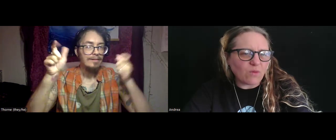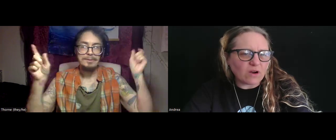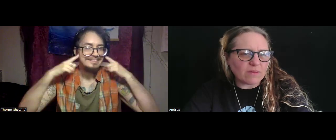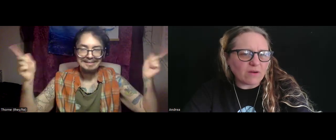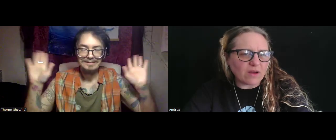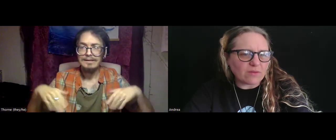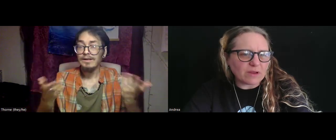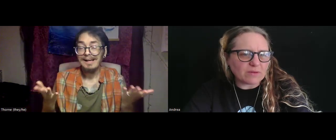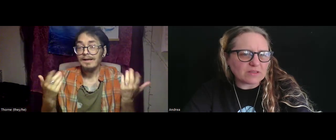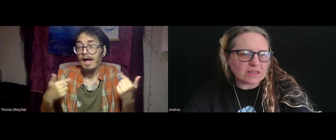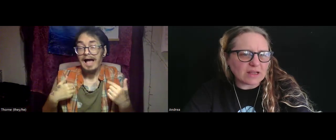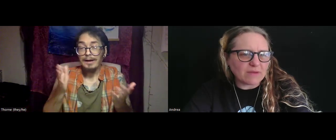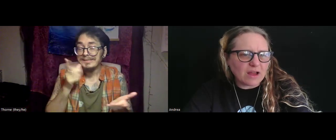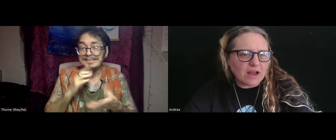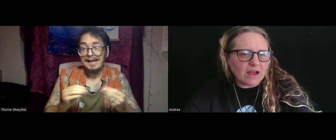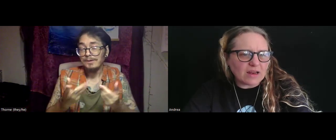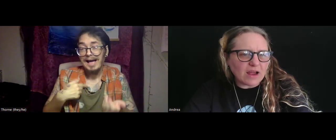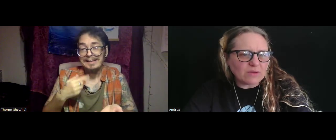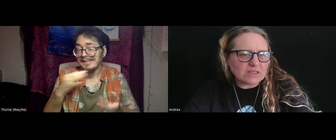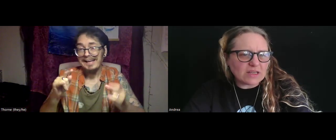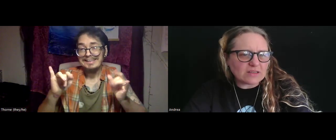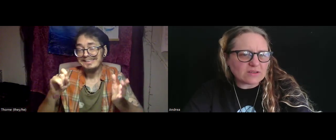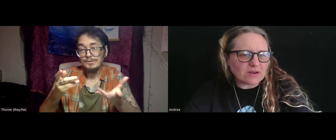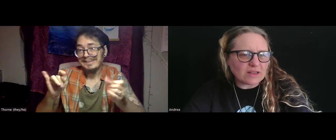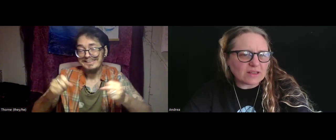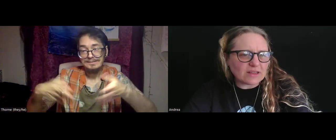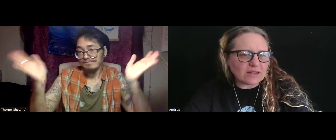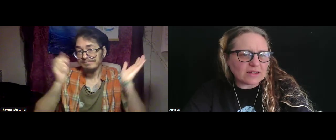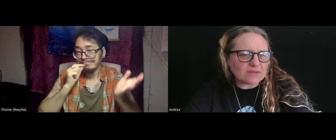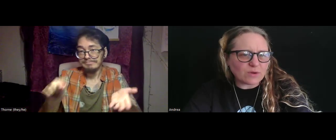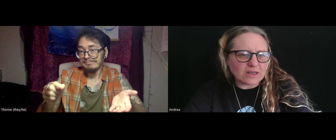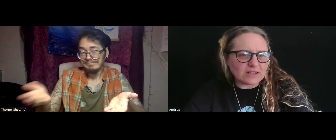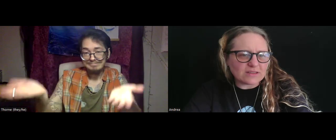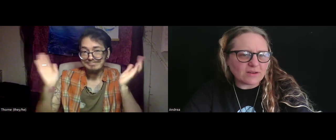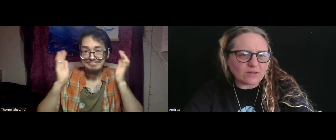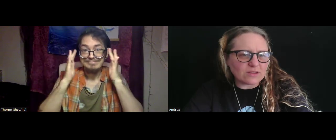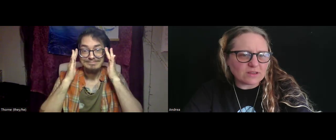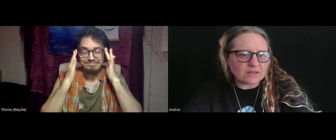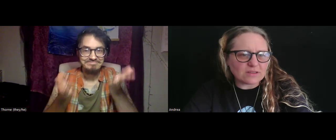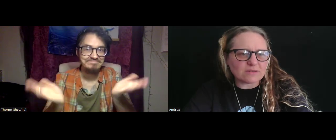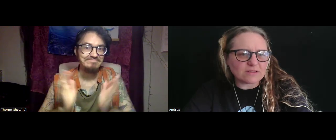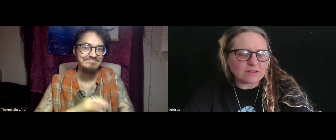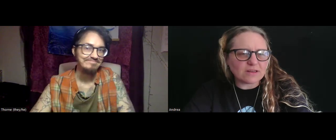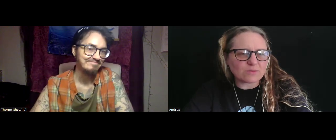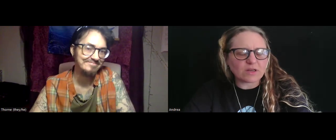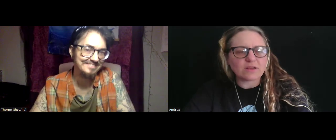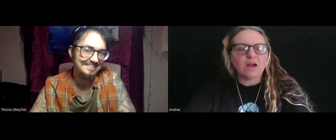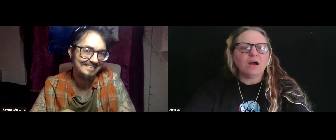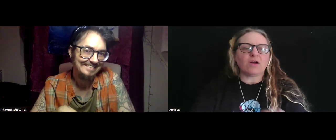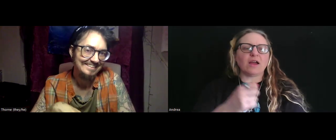worried about other people seeing them. And I would say the story, it is what it is. It is what it is. Okay,